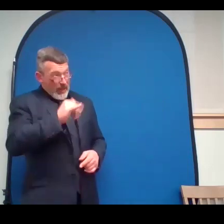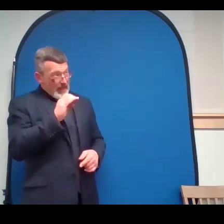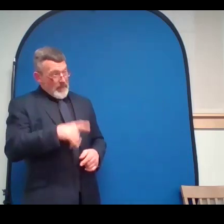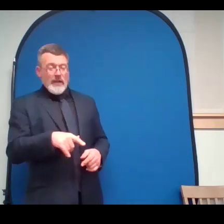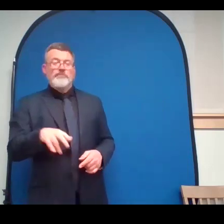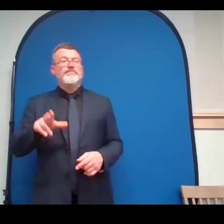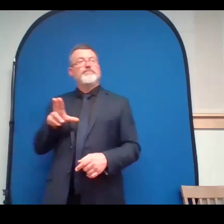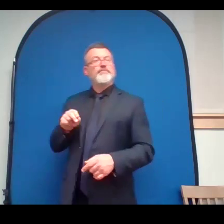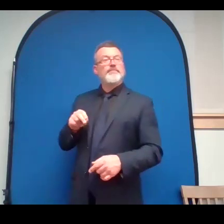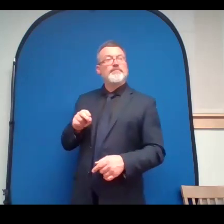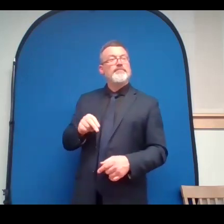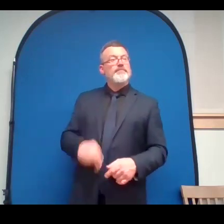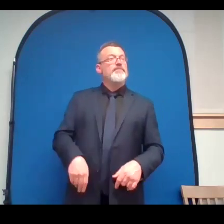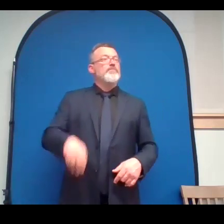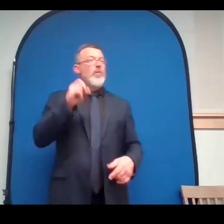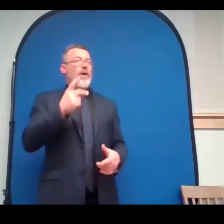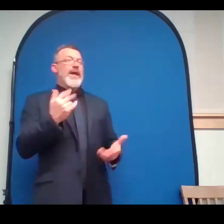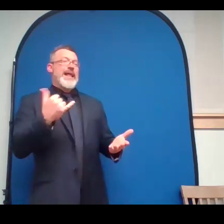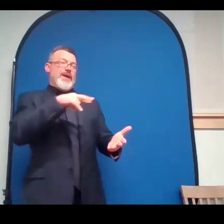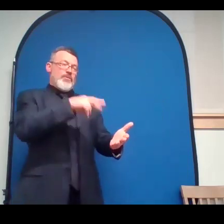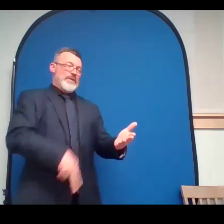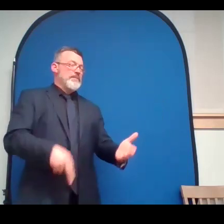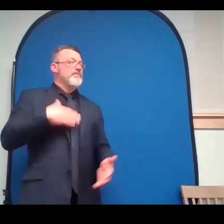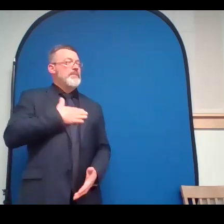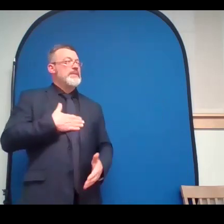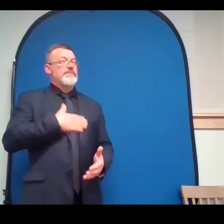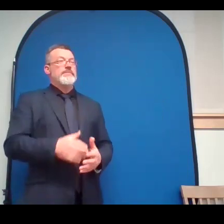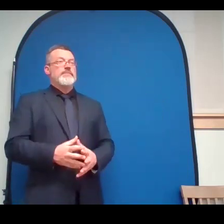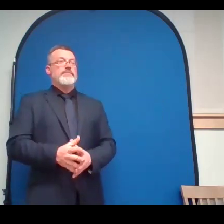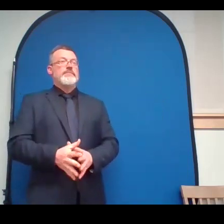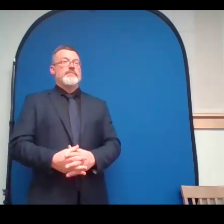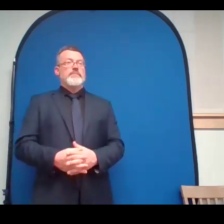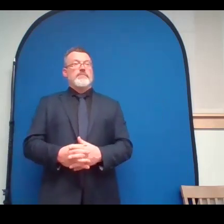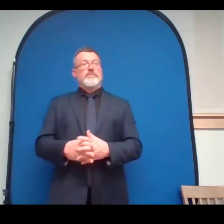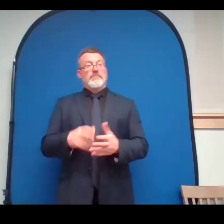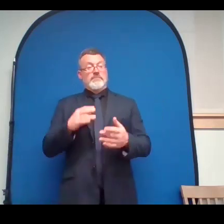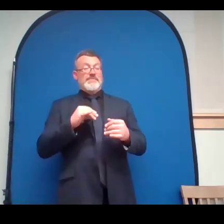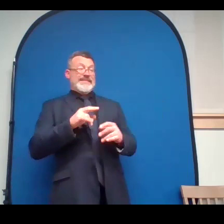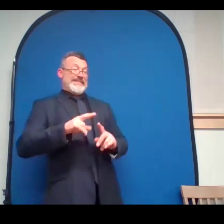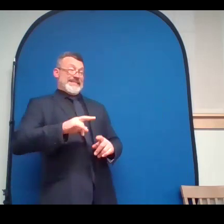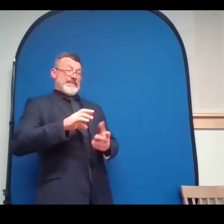then. The next to last paragraph, halfway down,